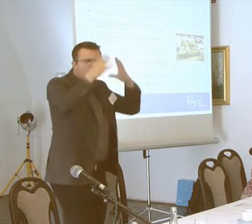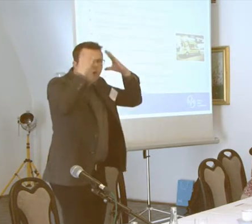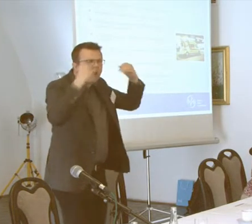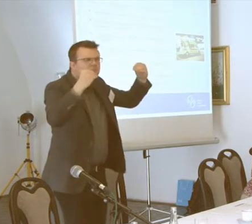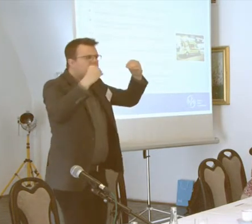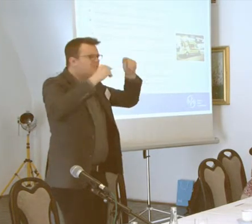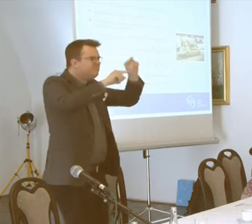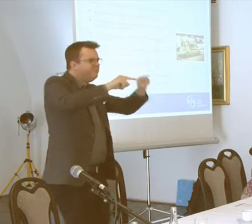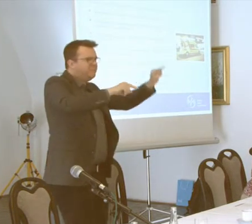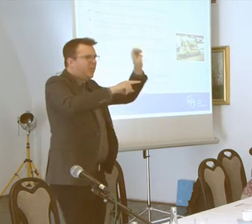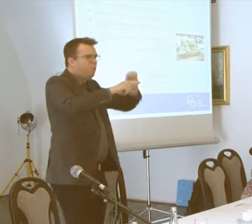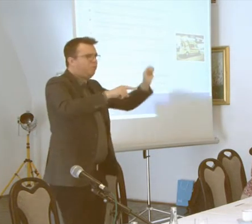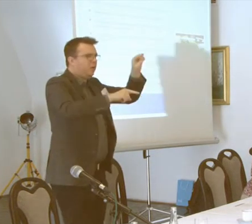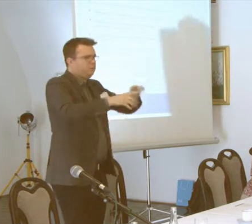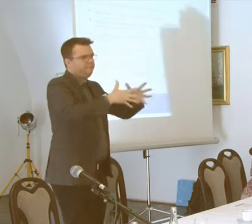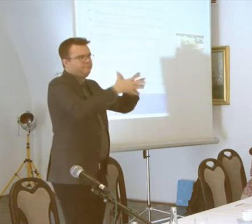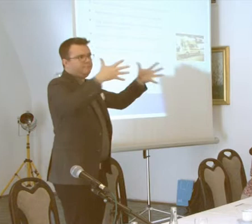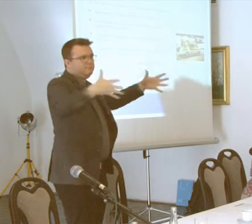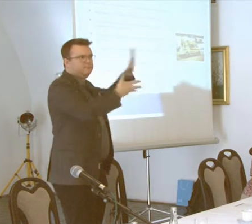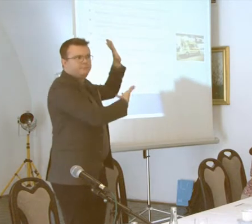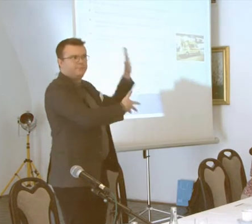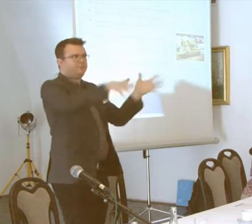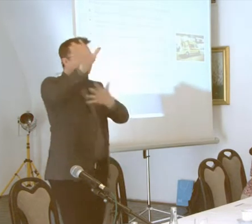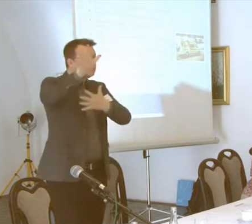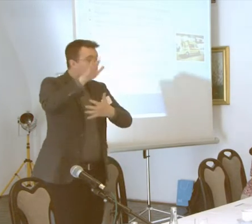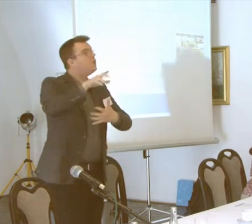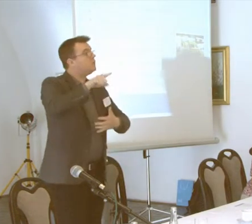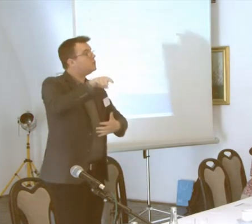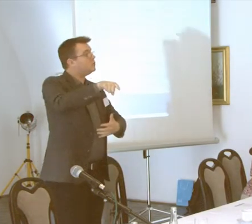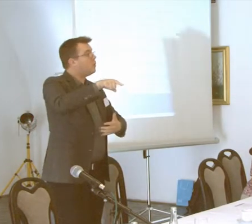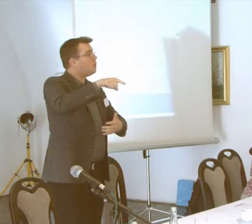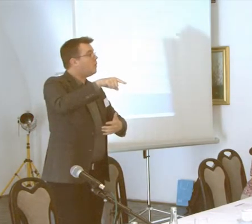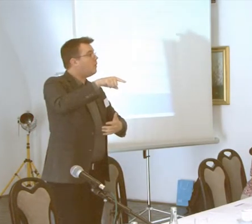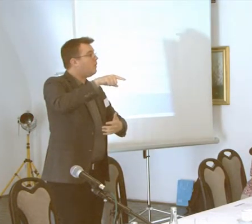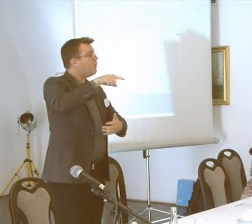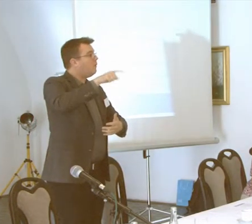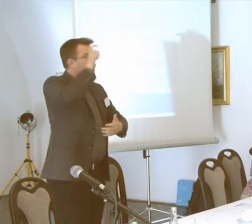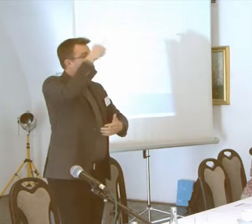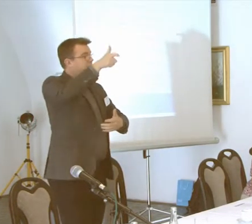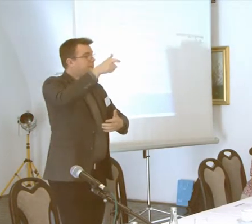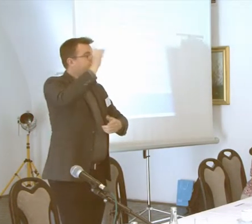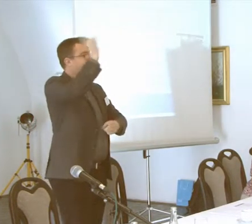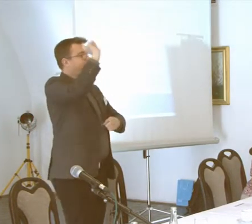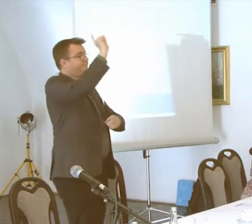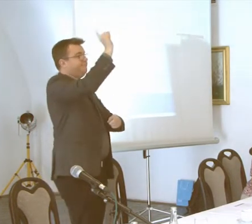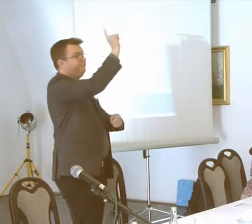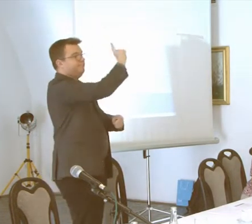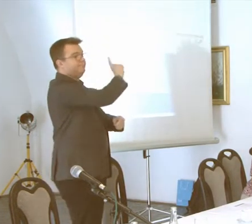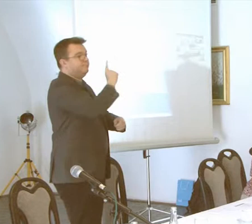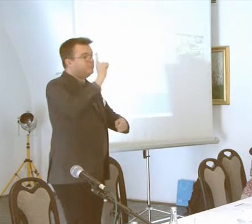coming through Denmark. I think Netherlands as well, part of the other parts of Europe also disturbed by the storm. And in this situation, the police sent